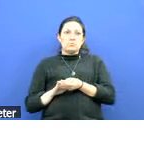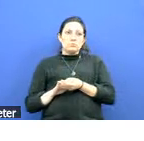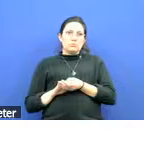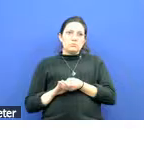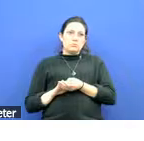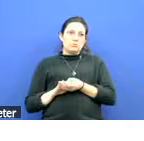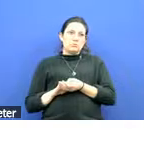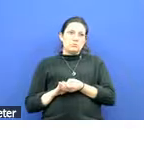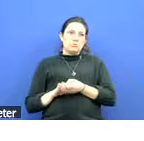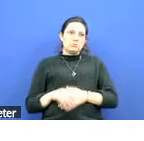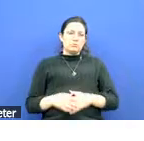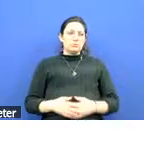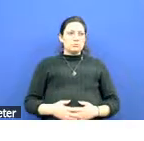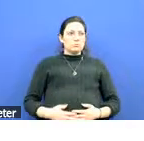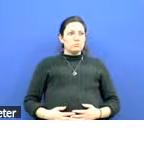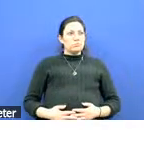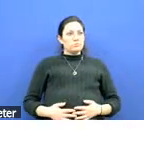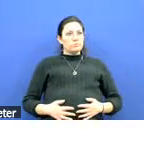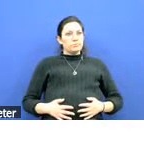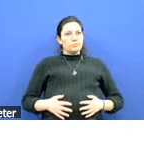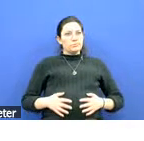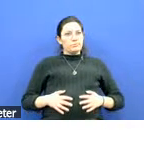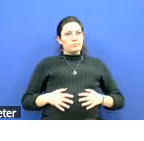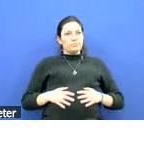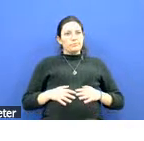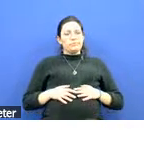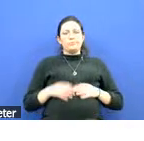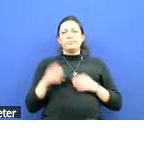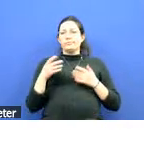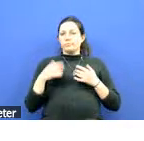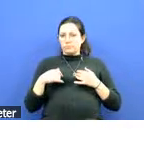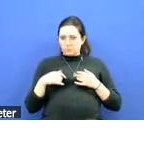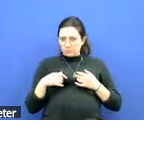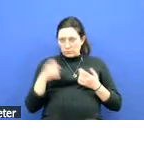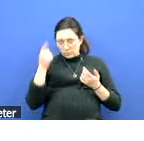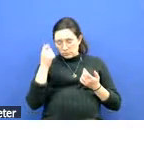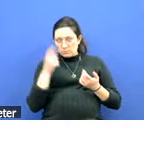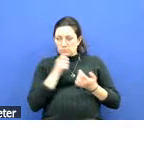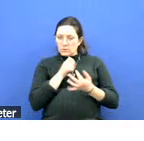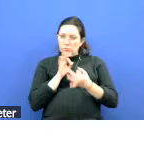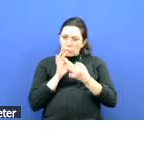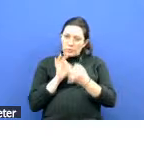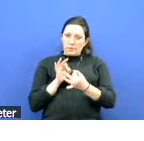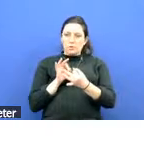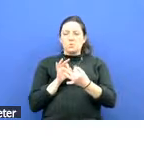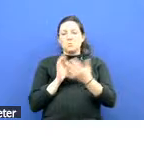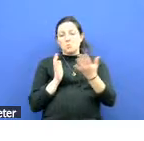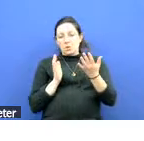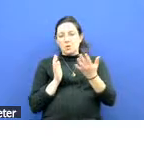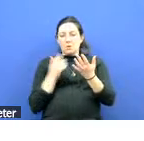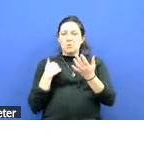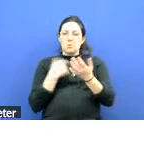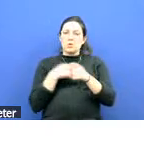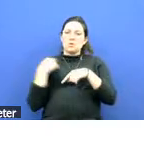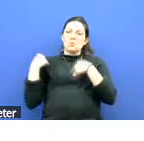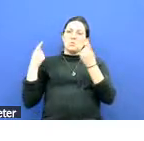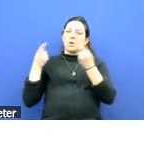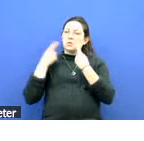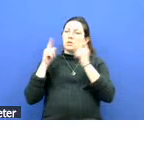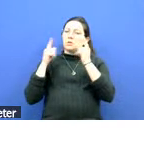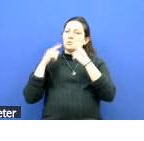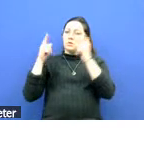those to other areas of the property with that line shift. It's not perfect in all cases, but to this point, we've had some decent